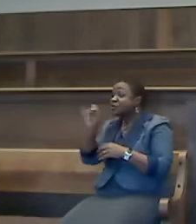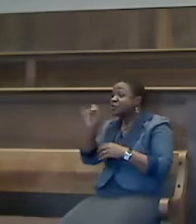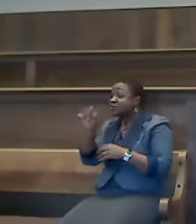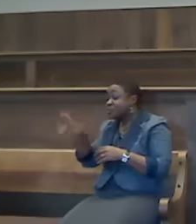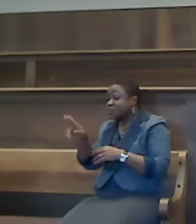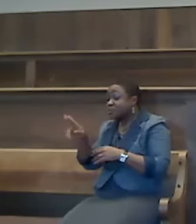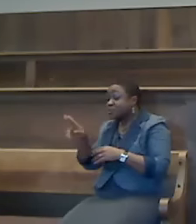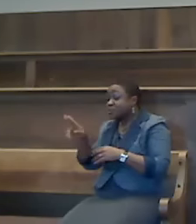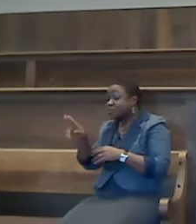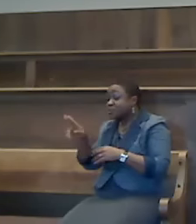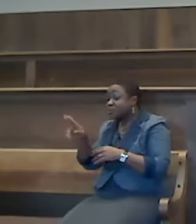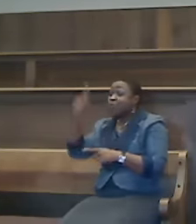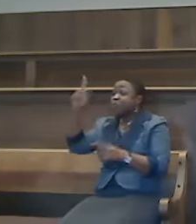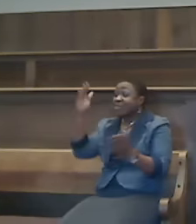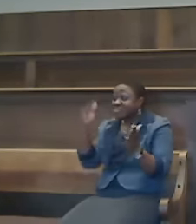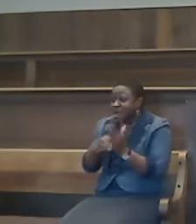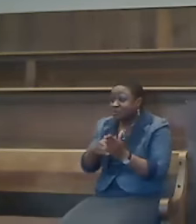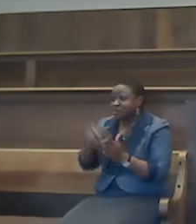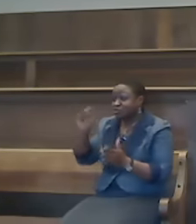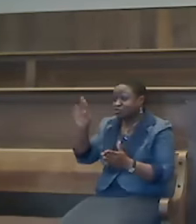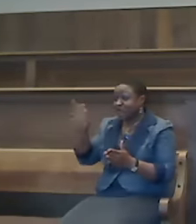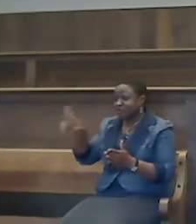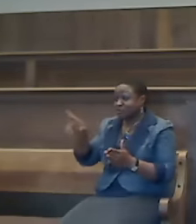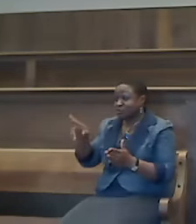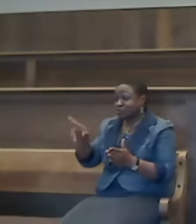1,000 tractor trailer loads of dead birds.